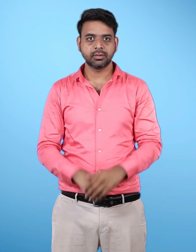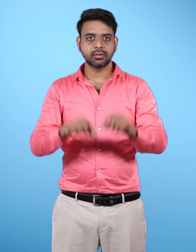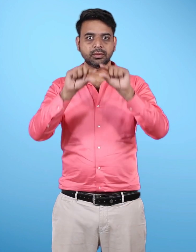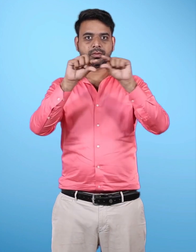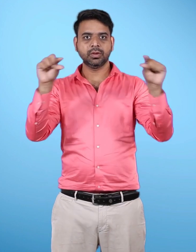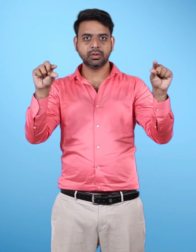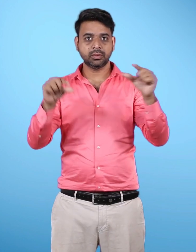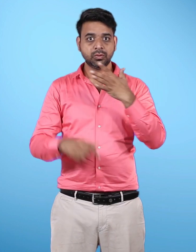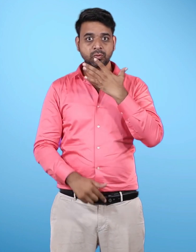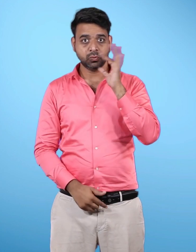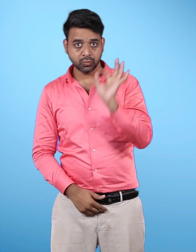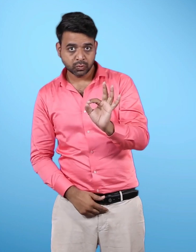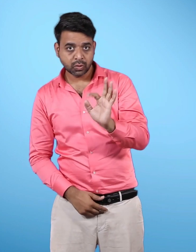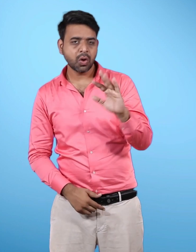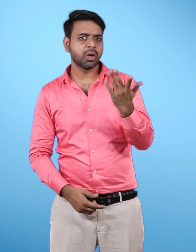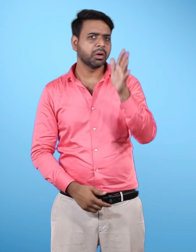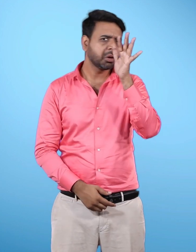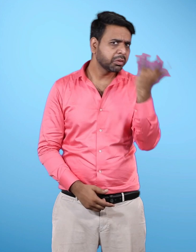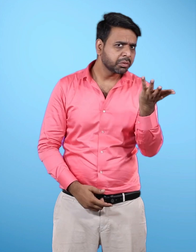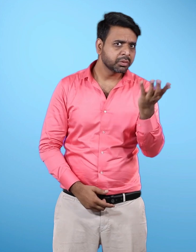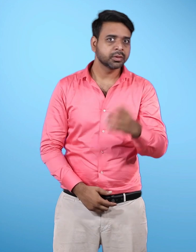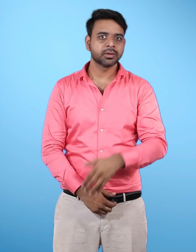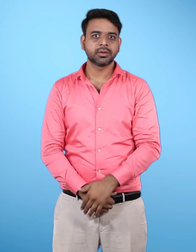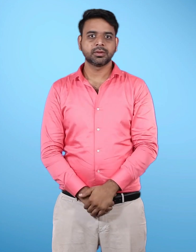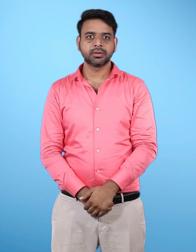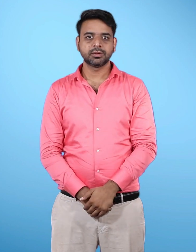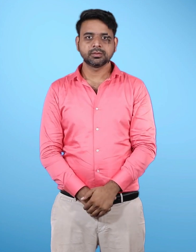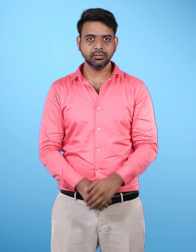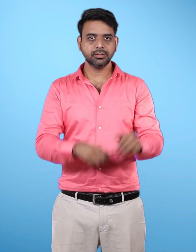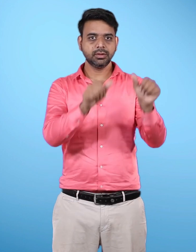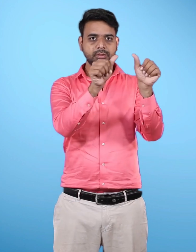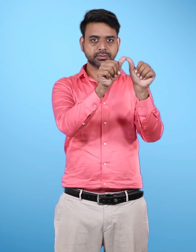State whether the sentences are true or false. A.